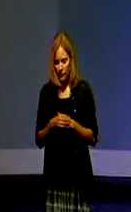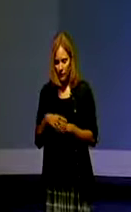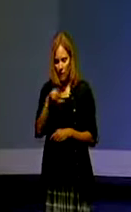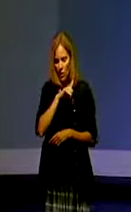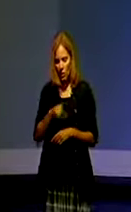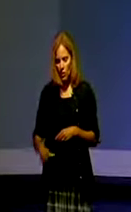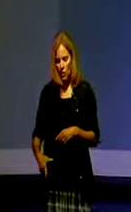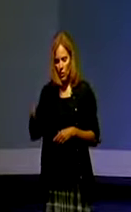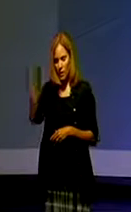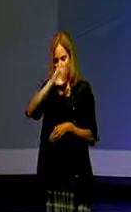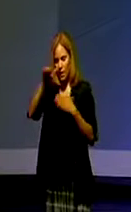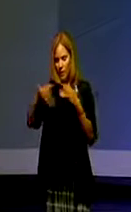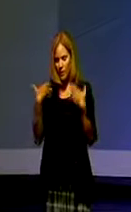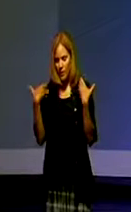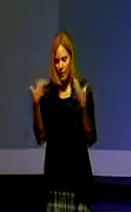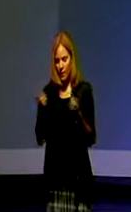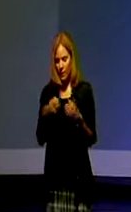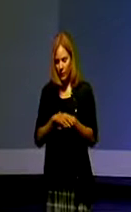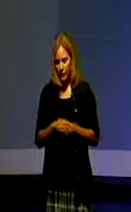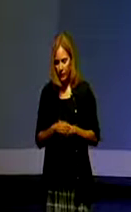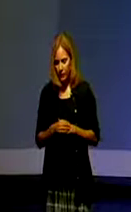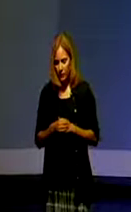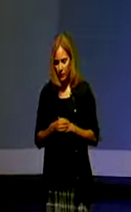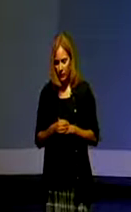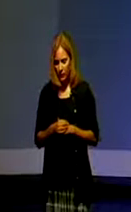Lord God Almighty.